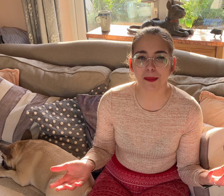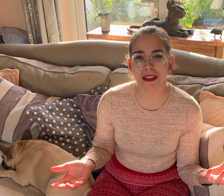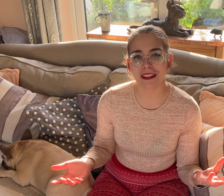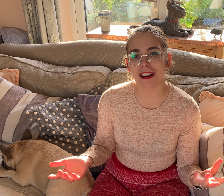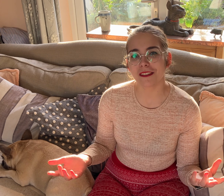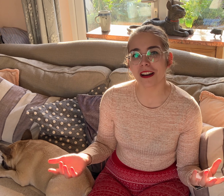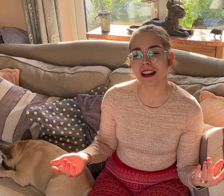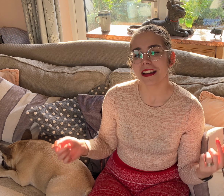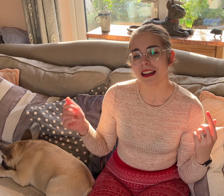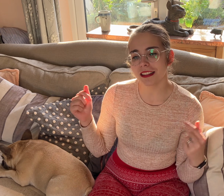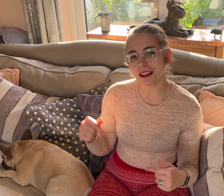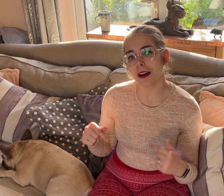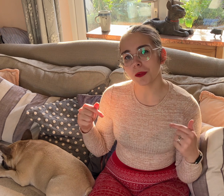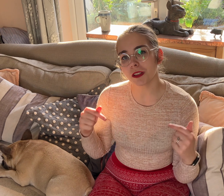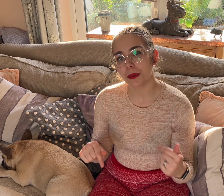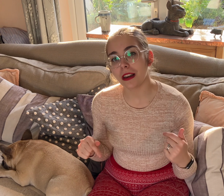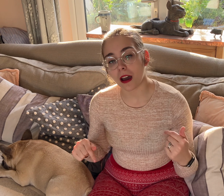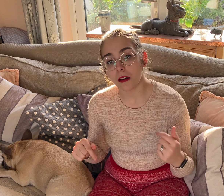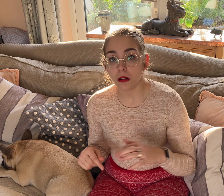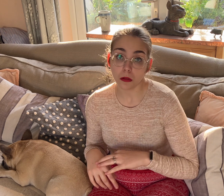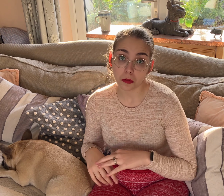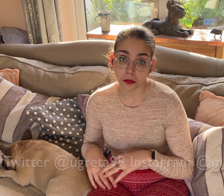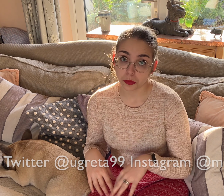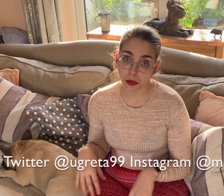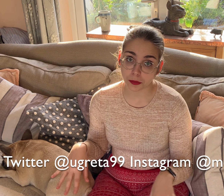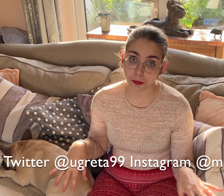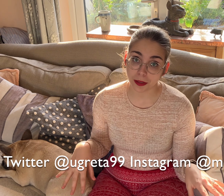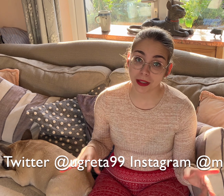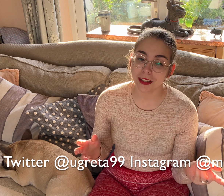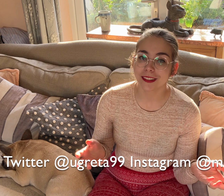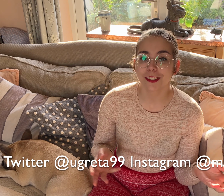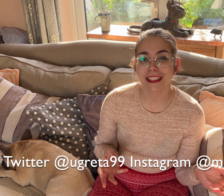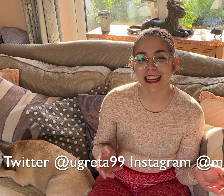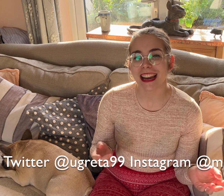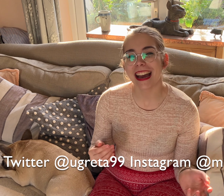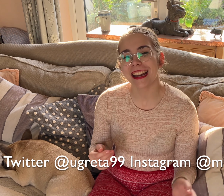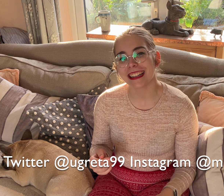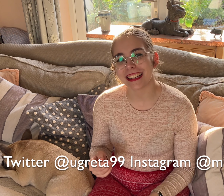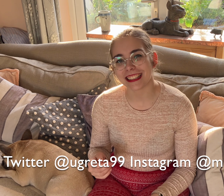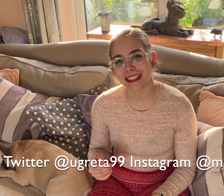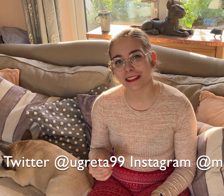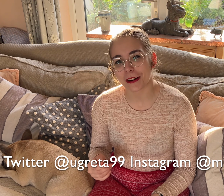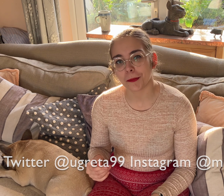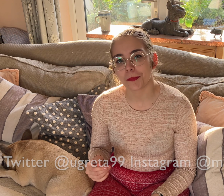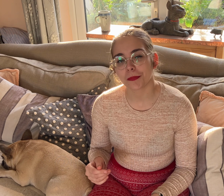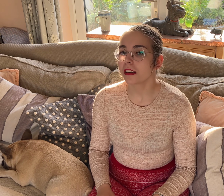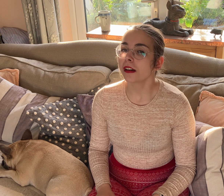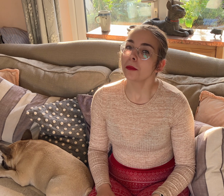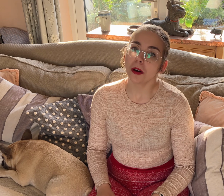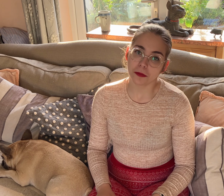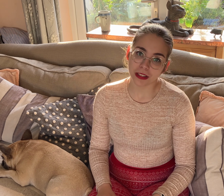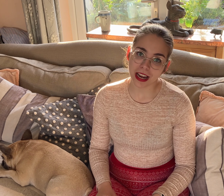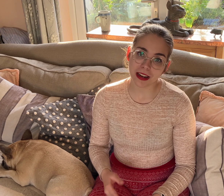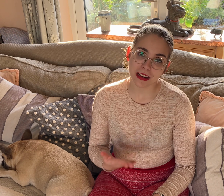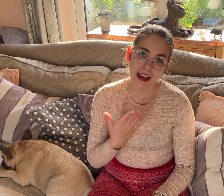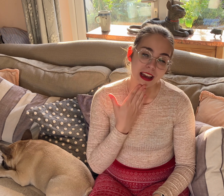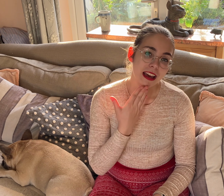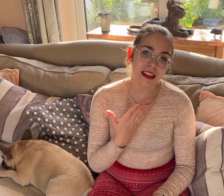me to cover in the comments below. Or you can find me on Twitter and Instagram. But for now, thank